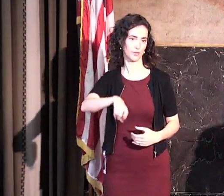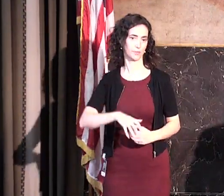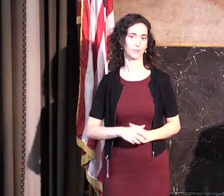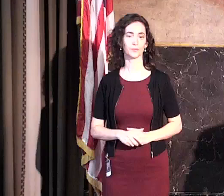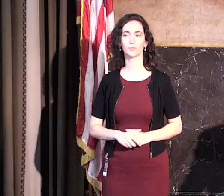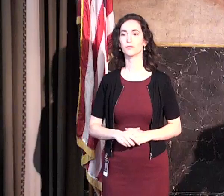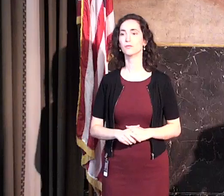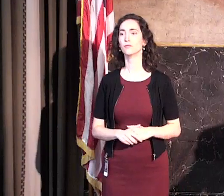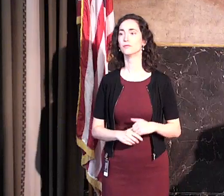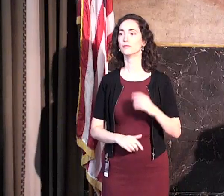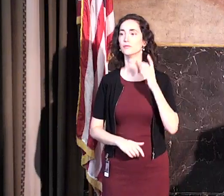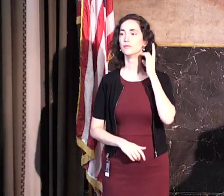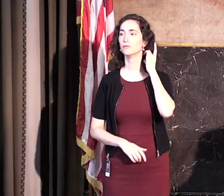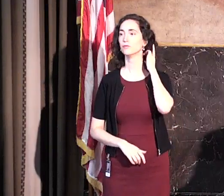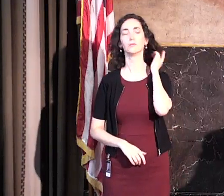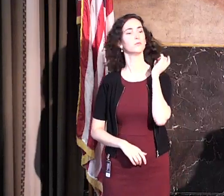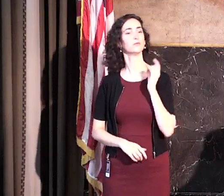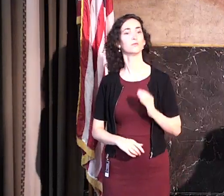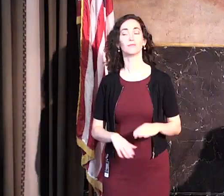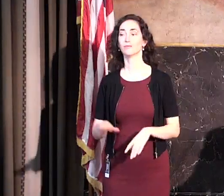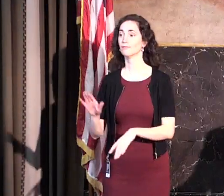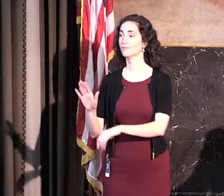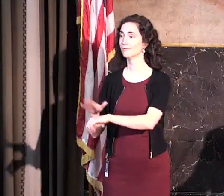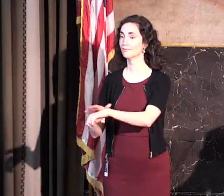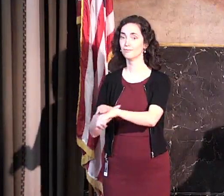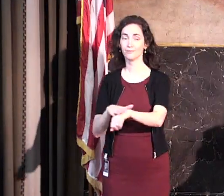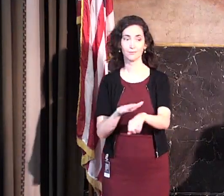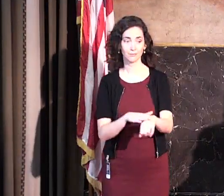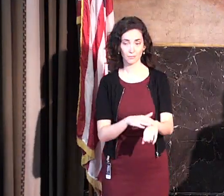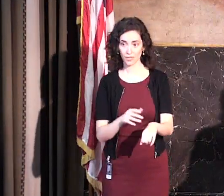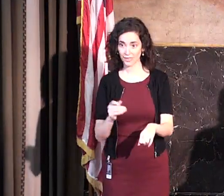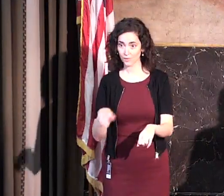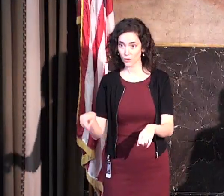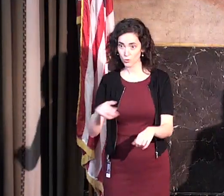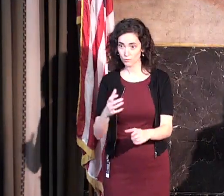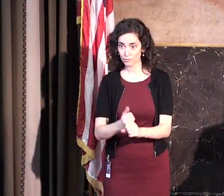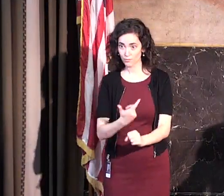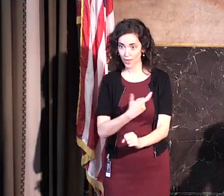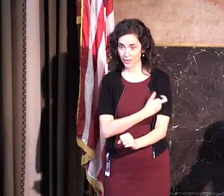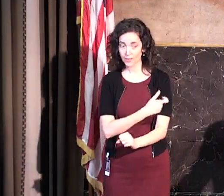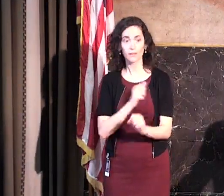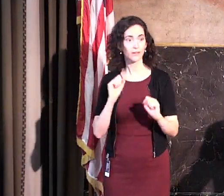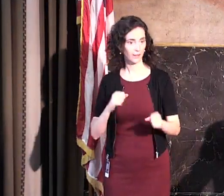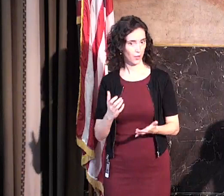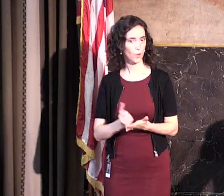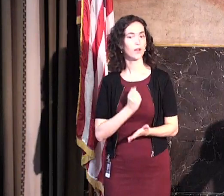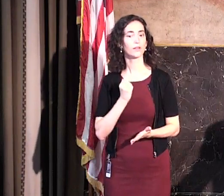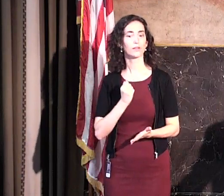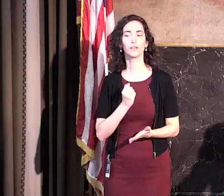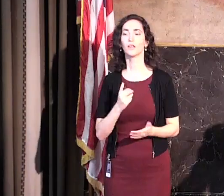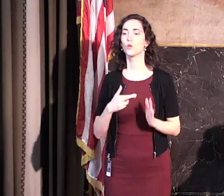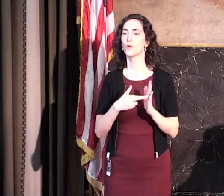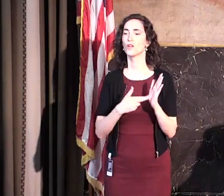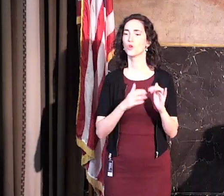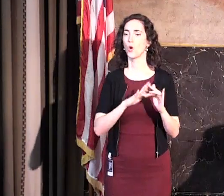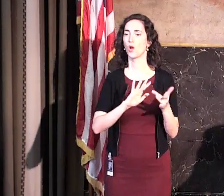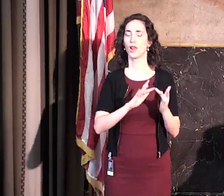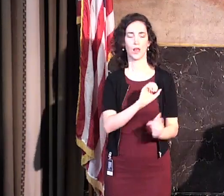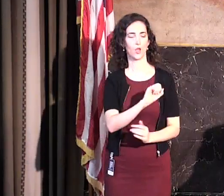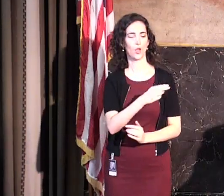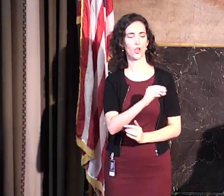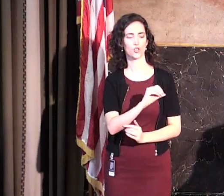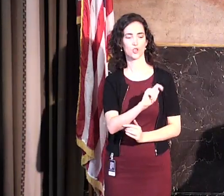I would remind everybody you can be a winner too. If you get vaccinated, you can register at shotatamillion.com.